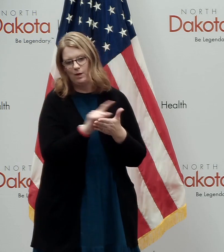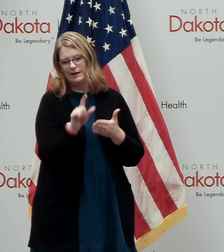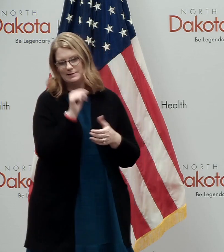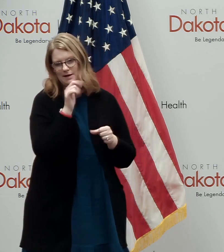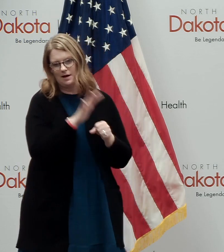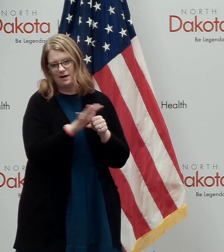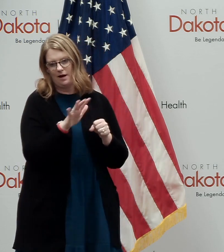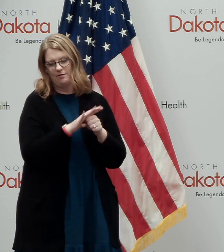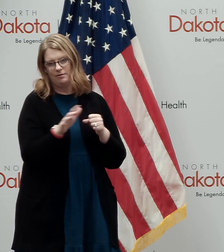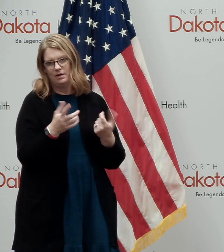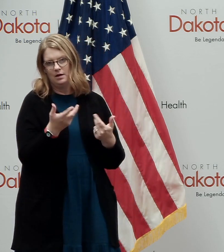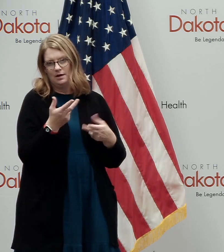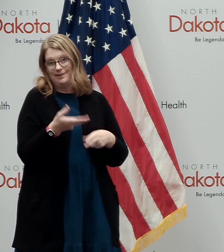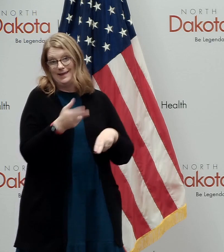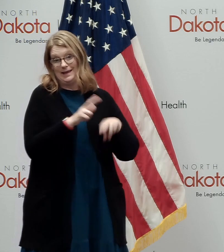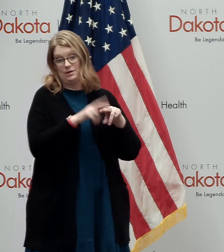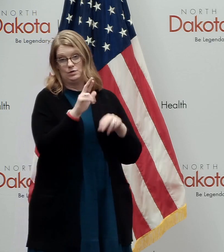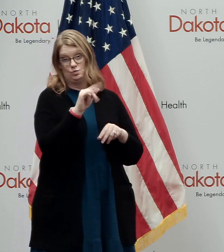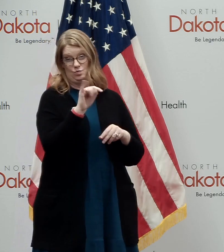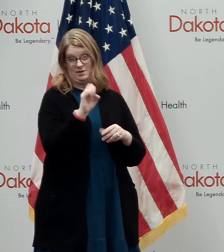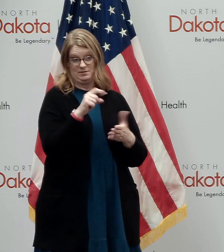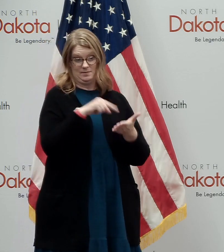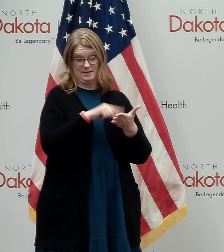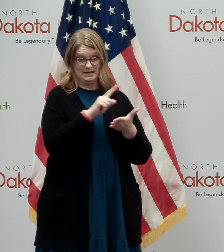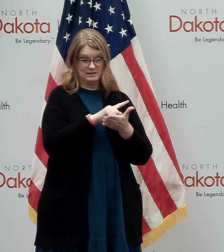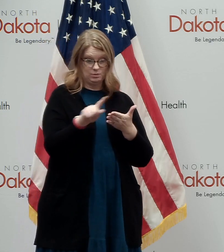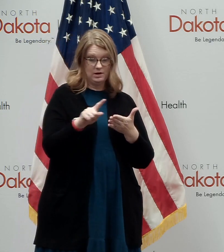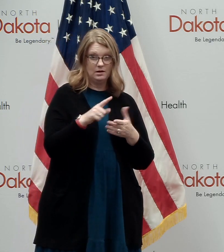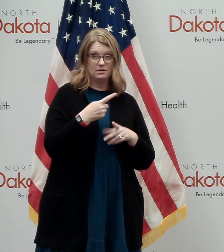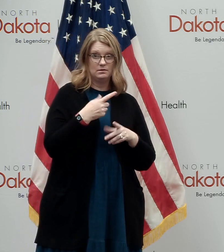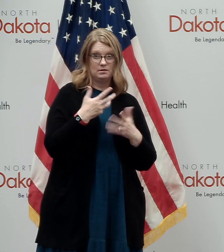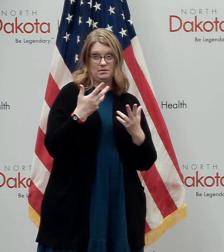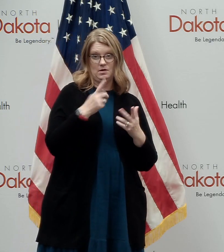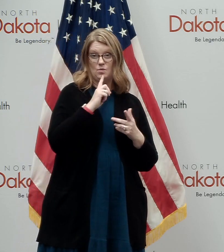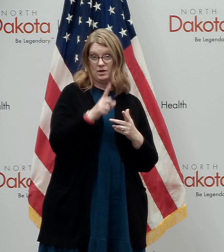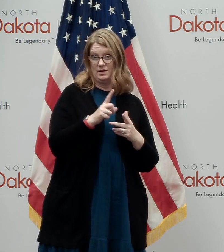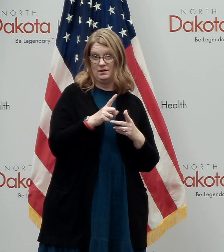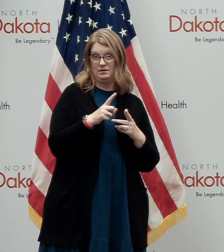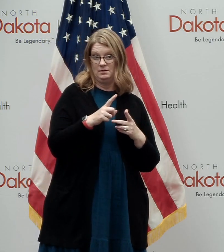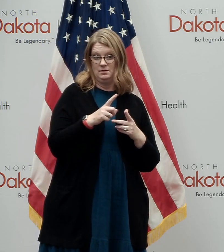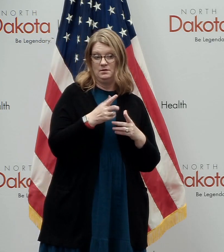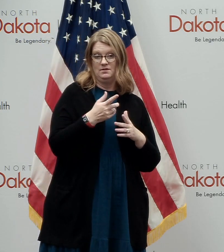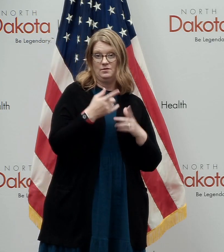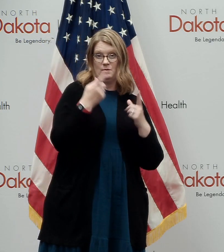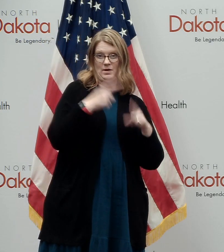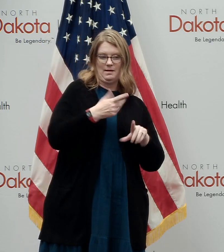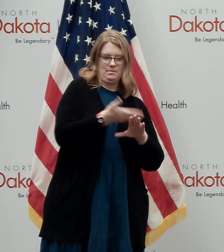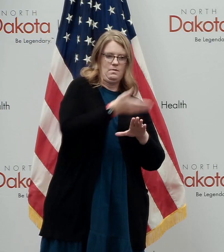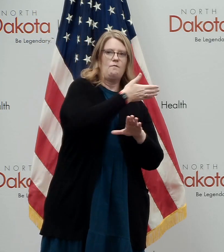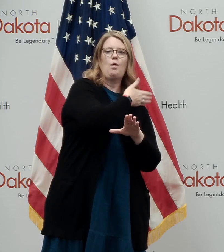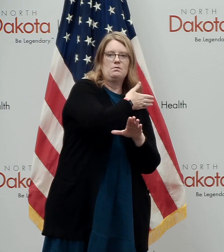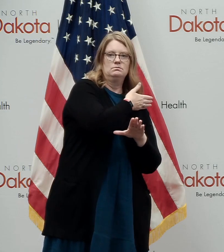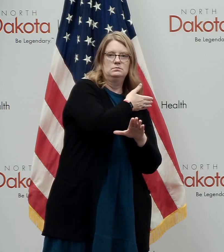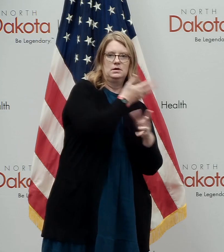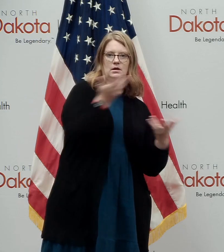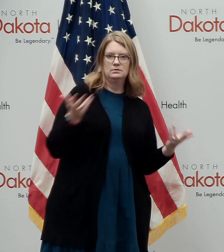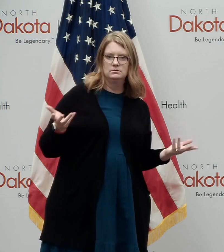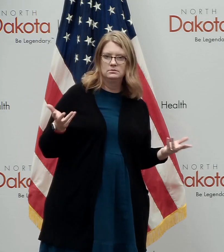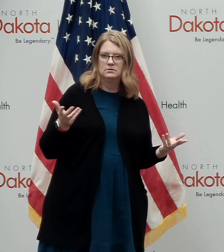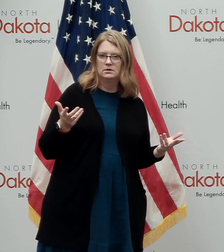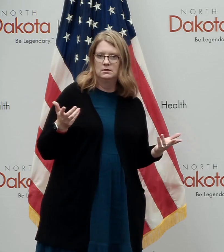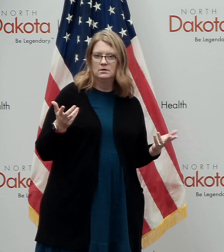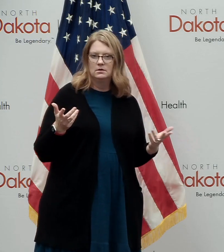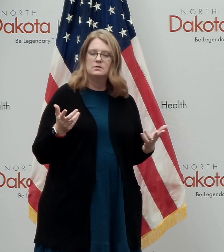the increased rates we may have seen this week are from what happened prior to us changing the color, because again, you've got